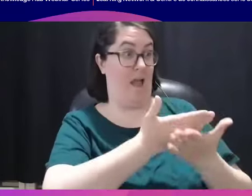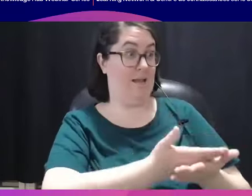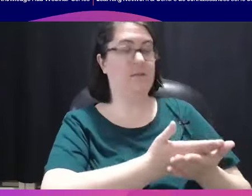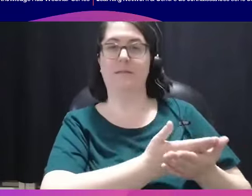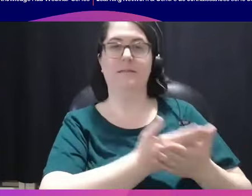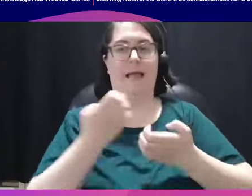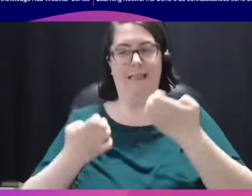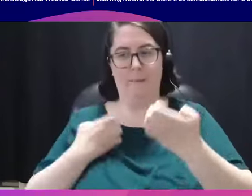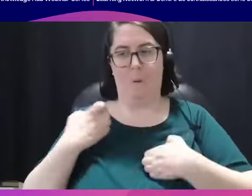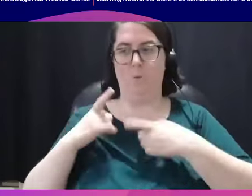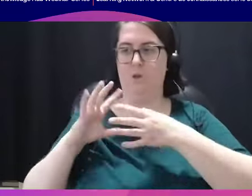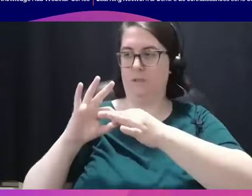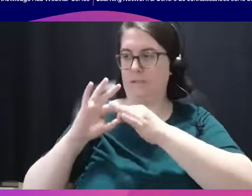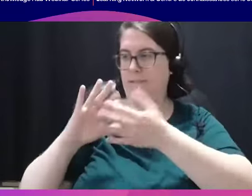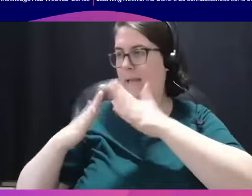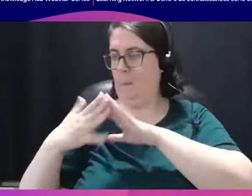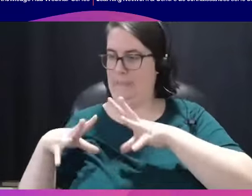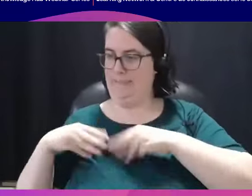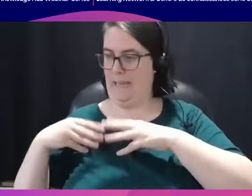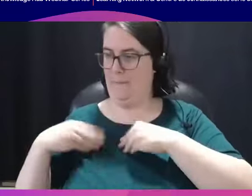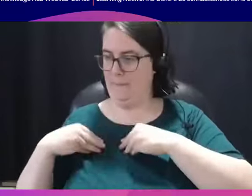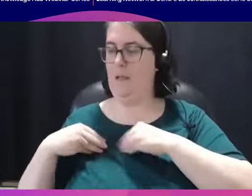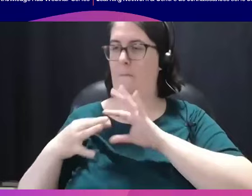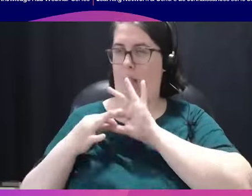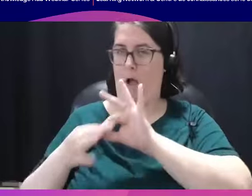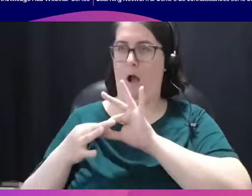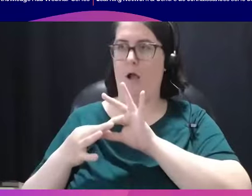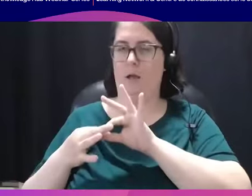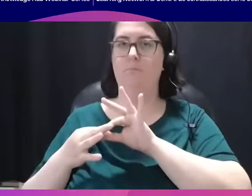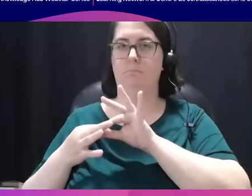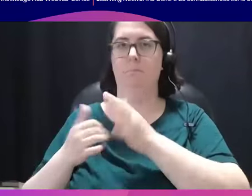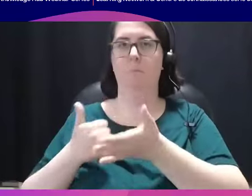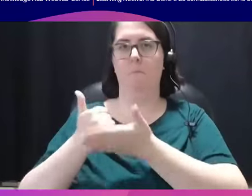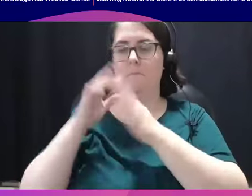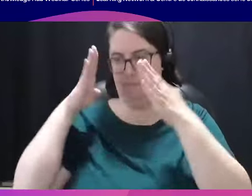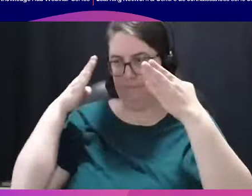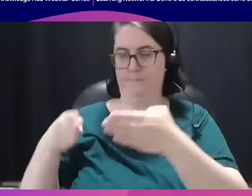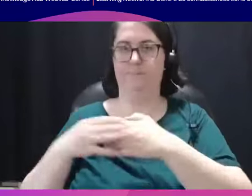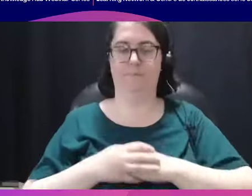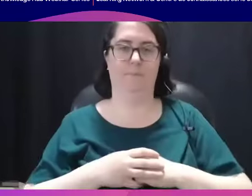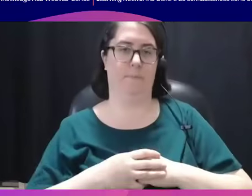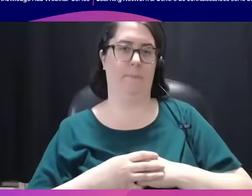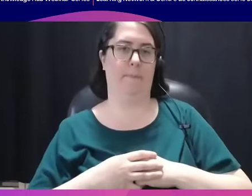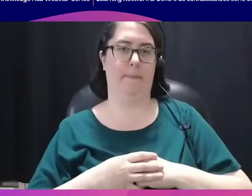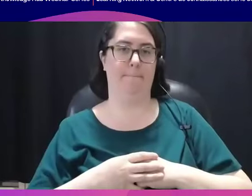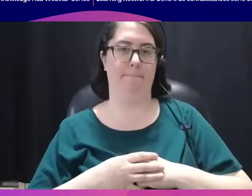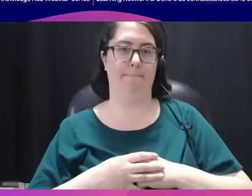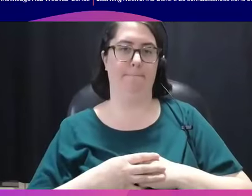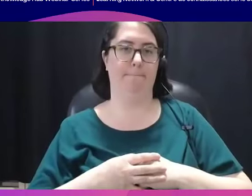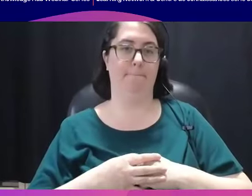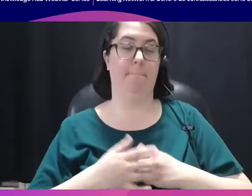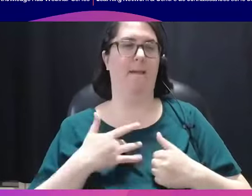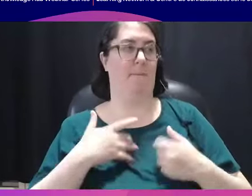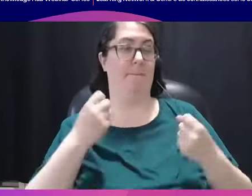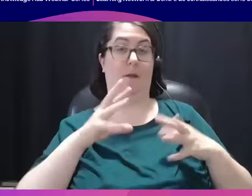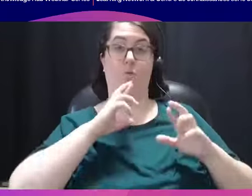emotions, community, acceptance, and a sense of belonging. I find that a lot of the response to incels